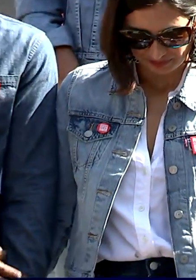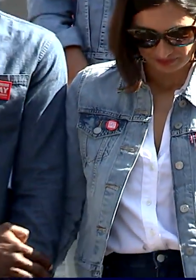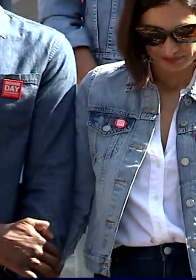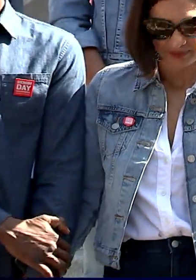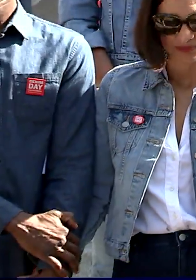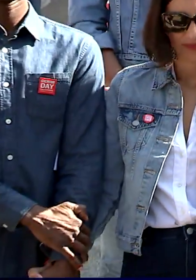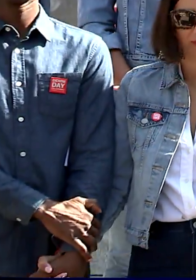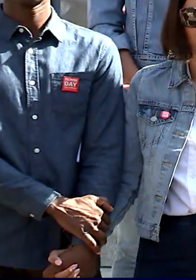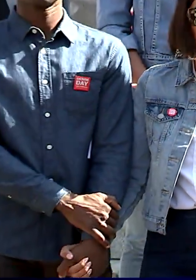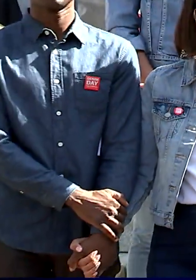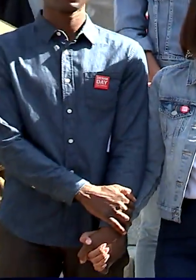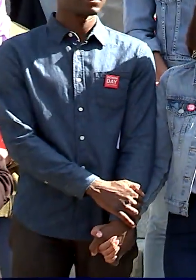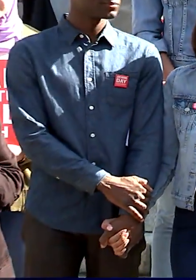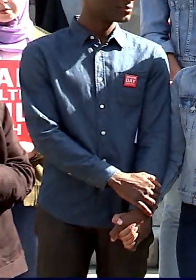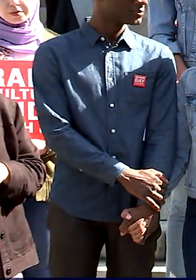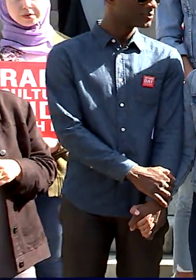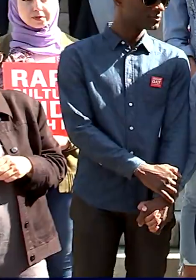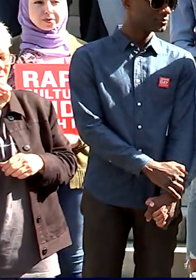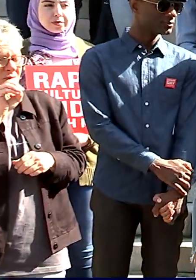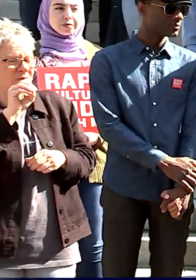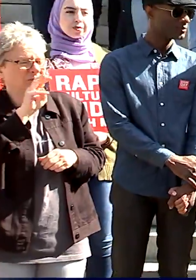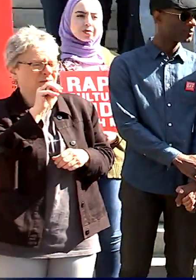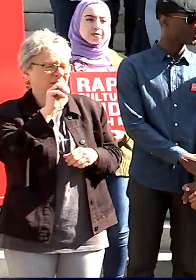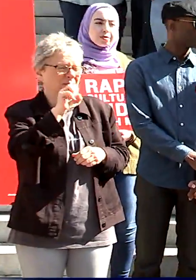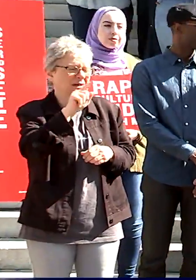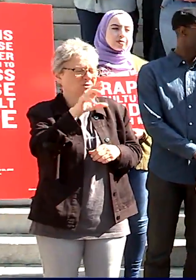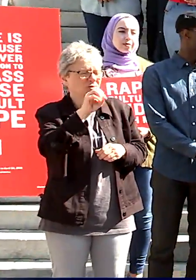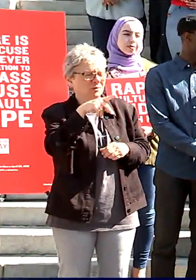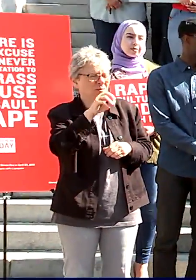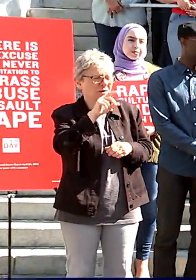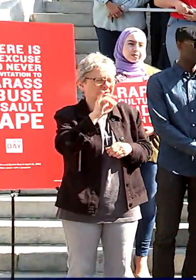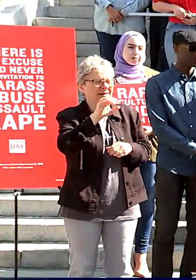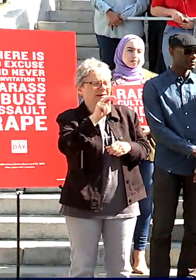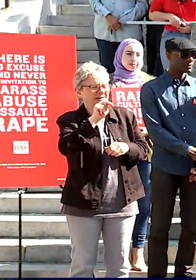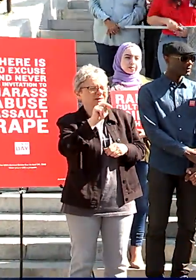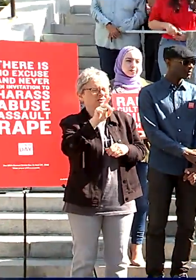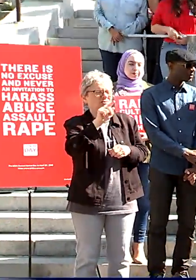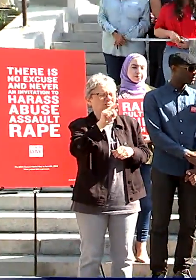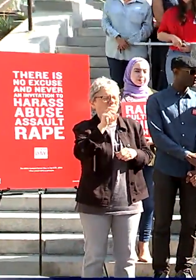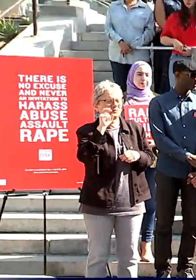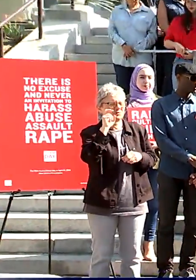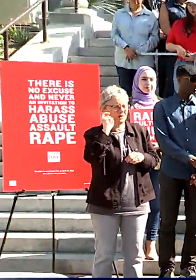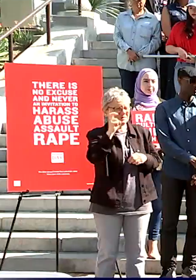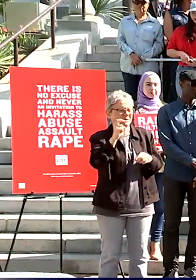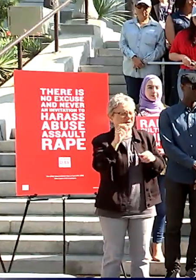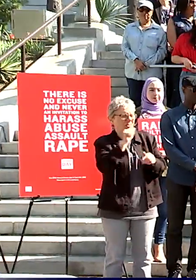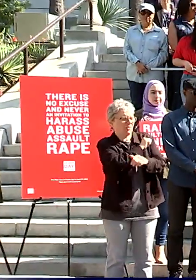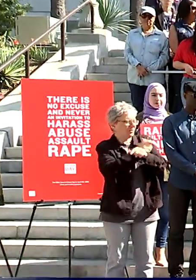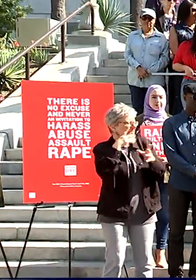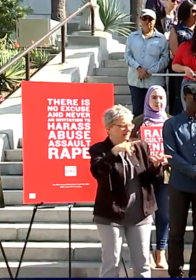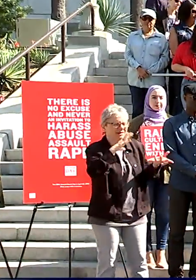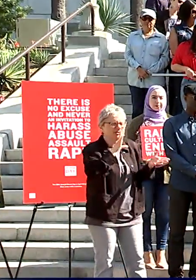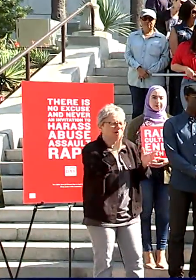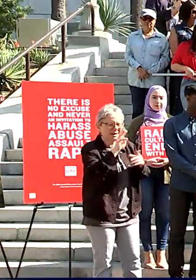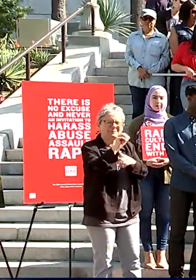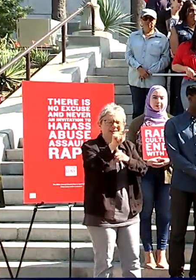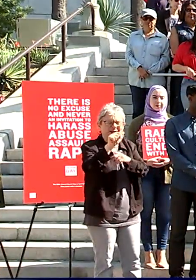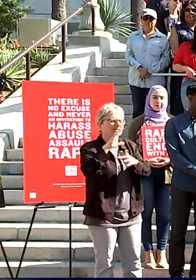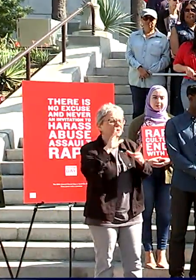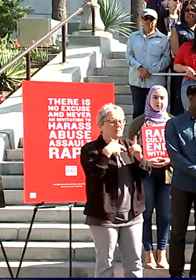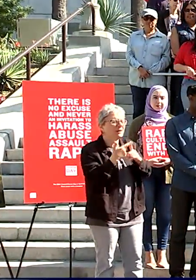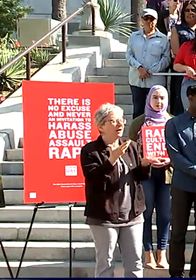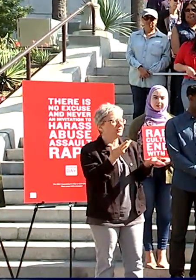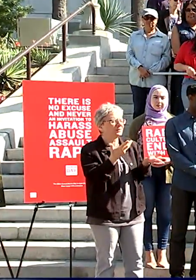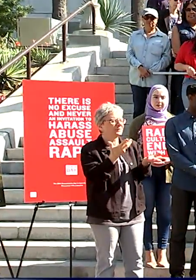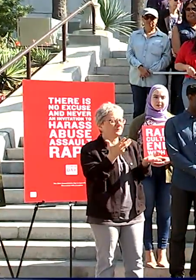with Metro, the Metropolitan Transportation Authority. And they've, again, talk about loyalty and engagement.